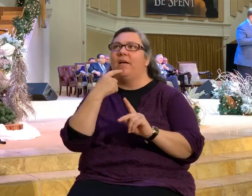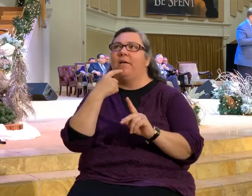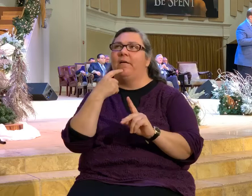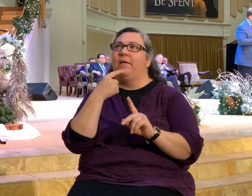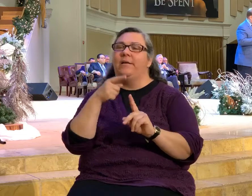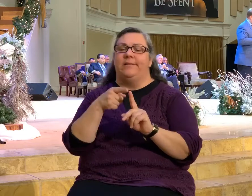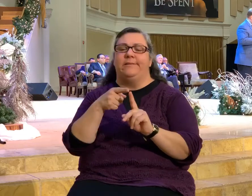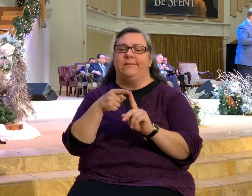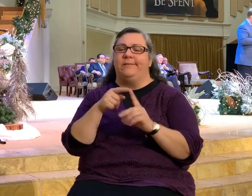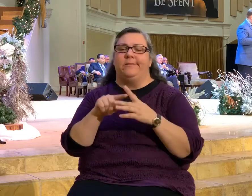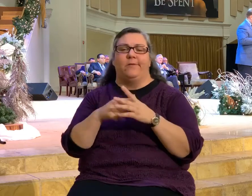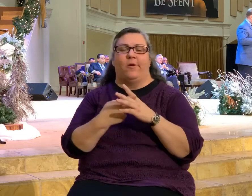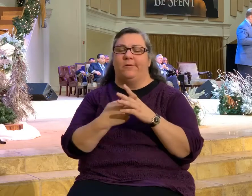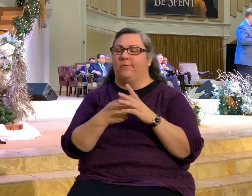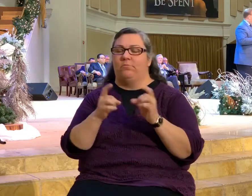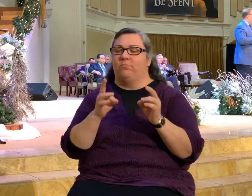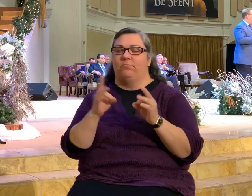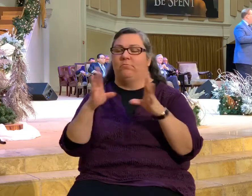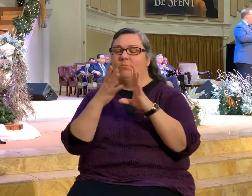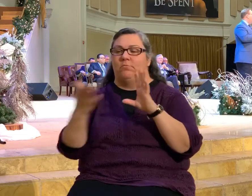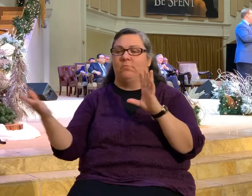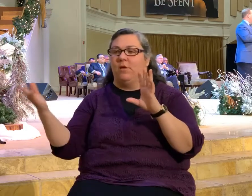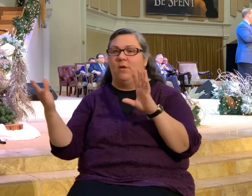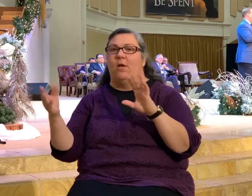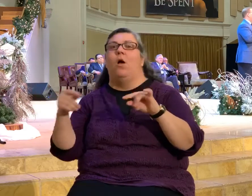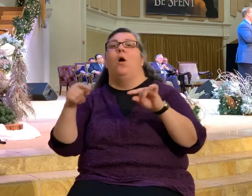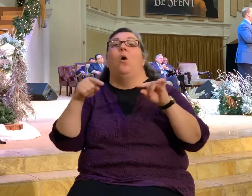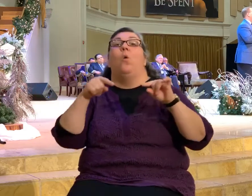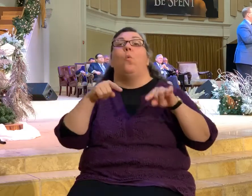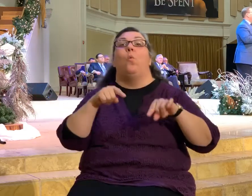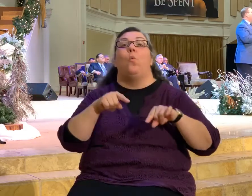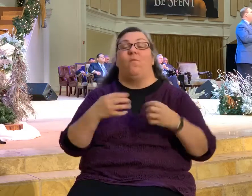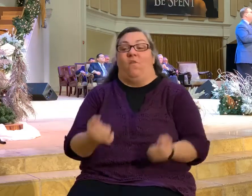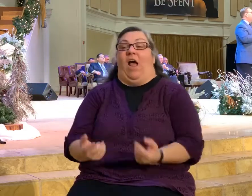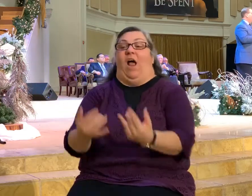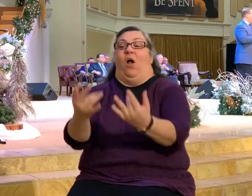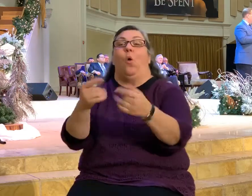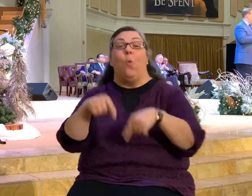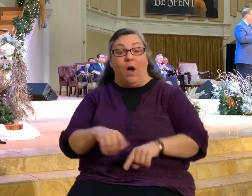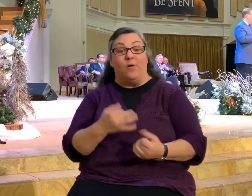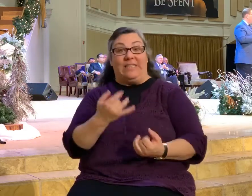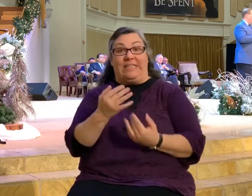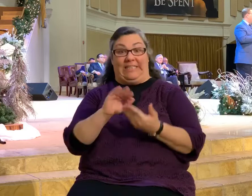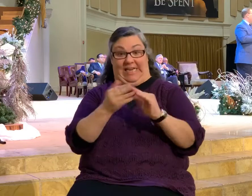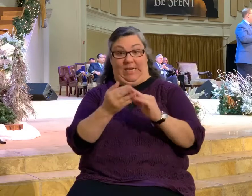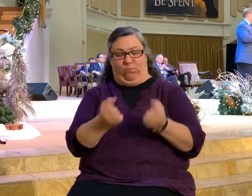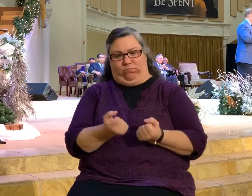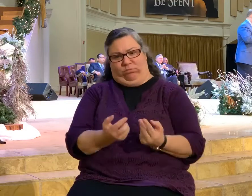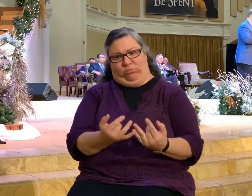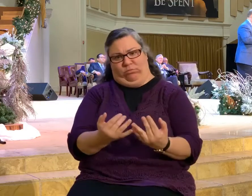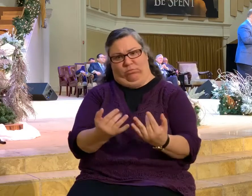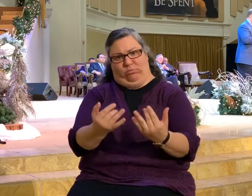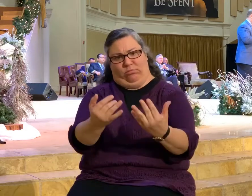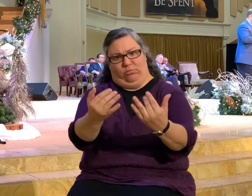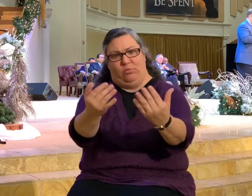knows. But while his city that he's supposed to be in charge of burned, he